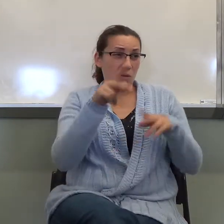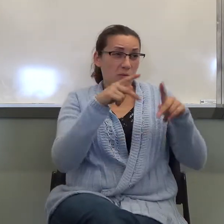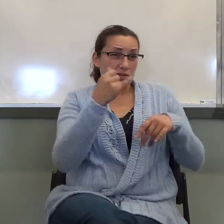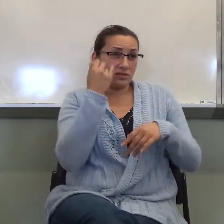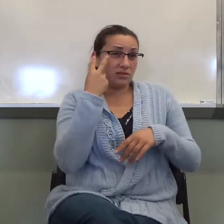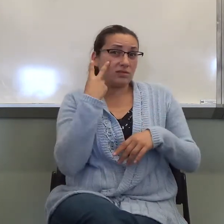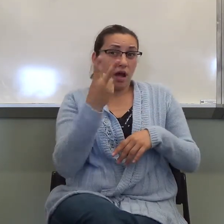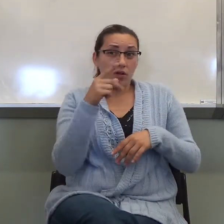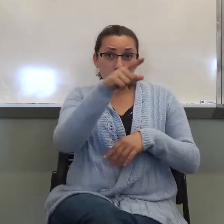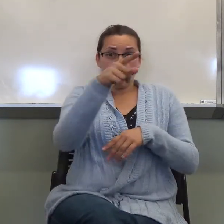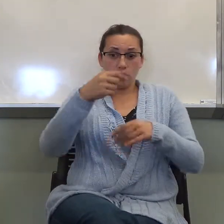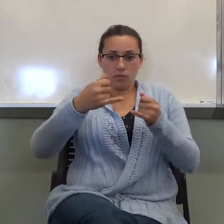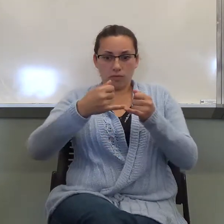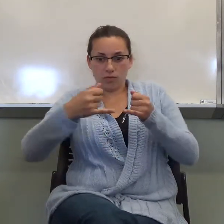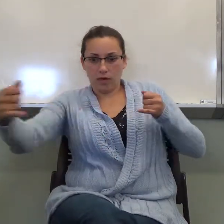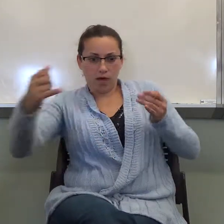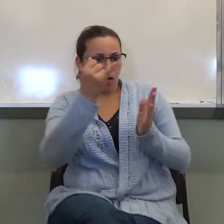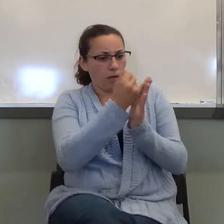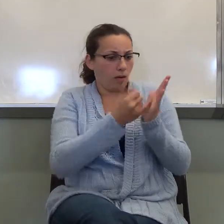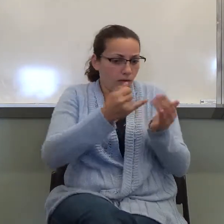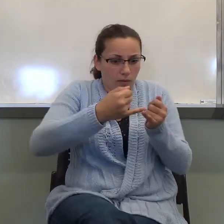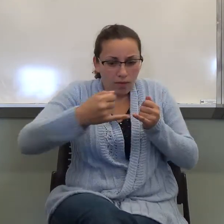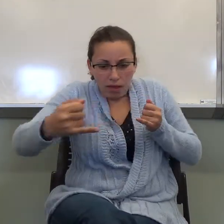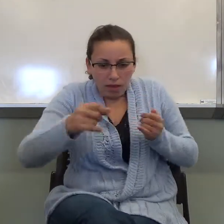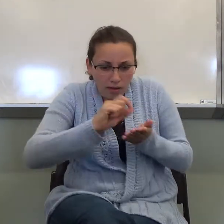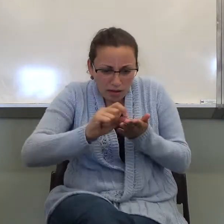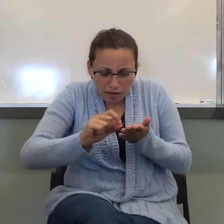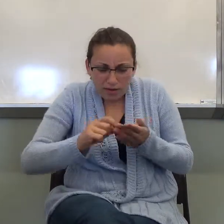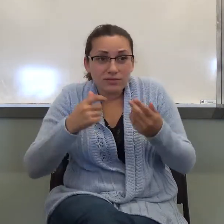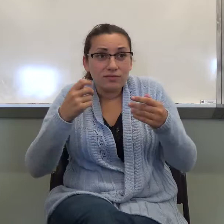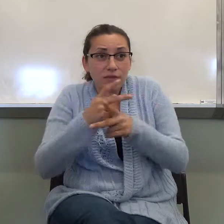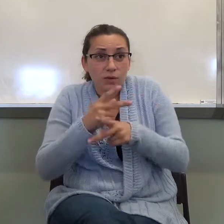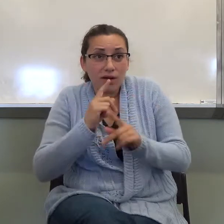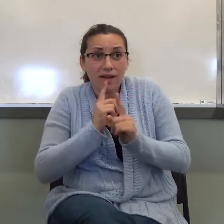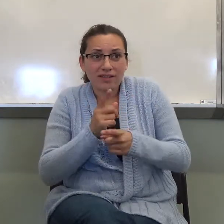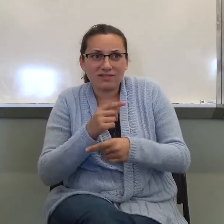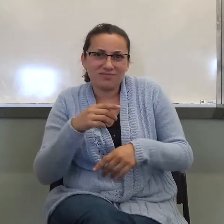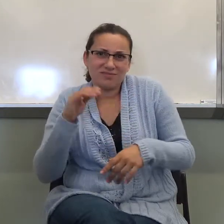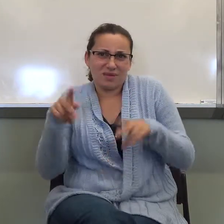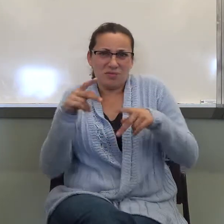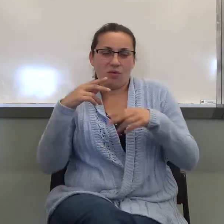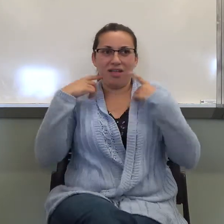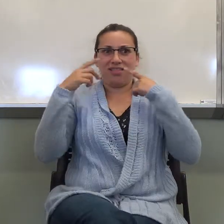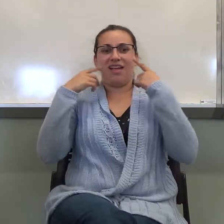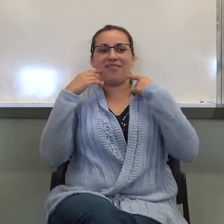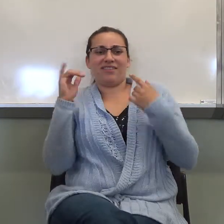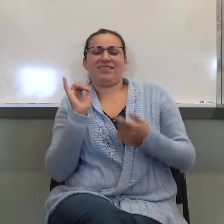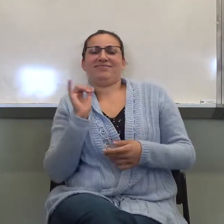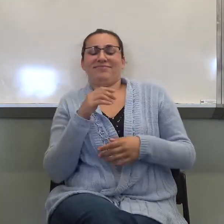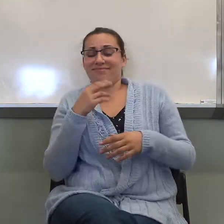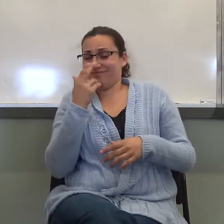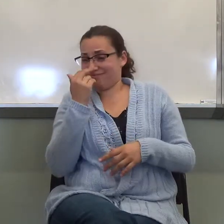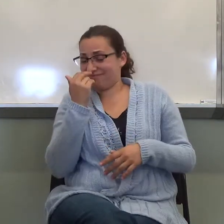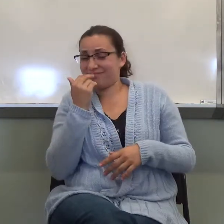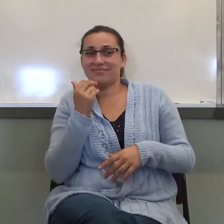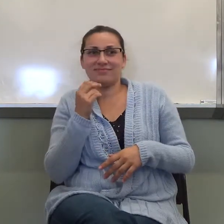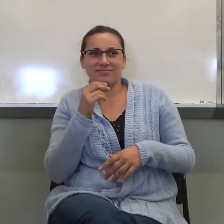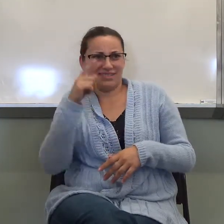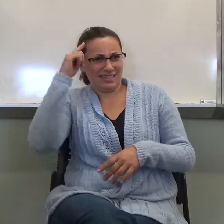answer, they'd laugh at us. They think we're babies. Oh, you're not with us today. Okay. So we'll just go to the rules for